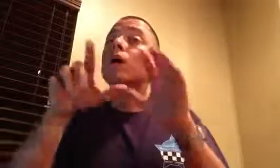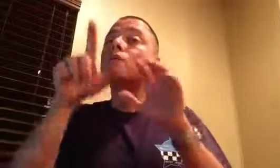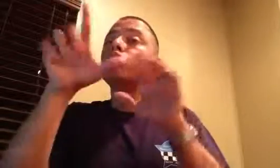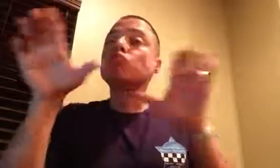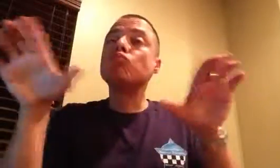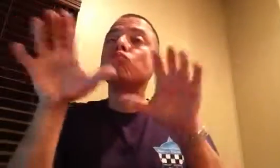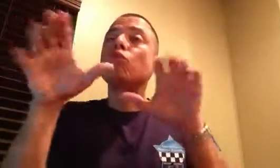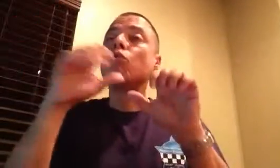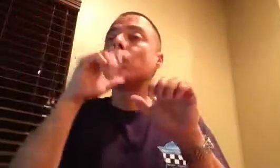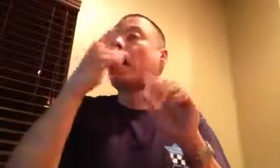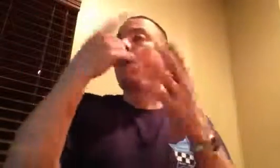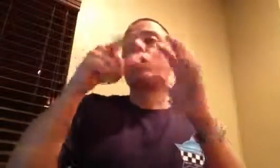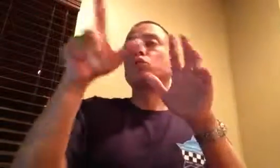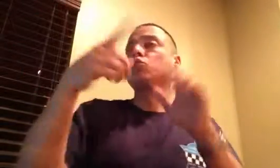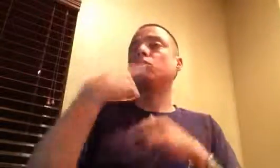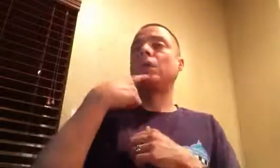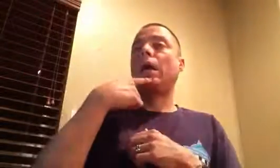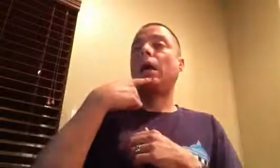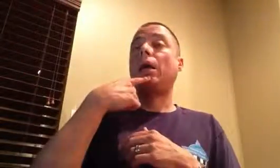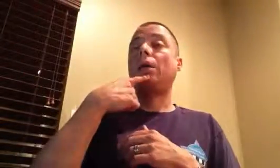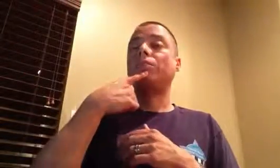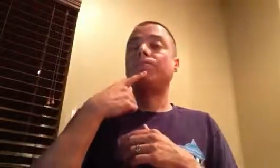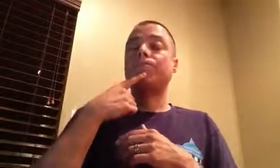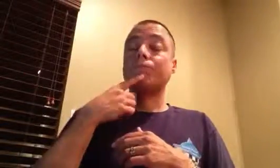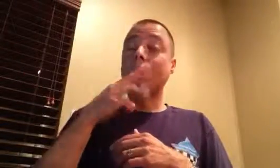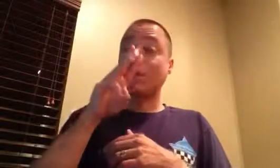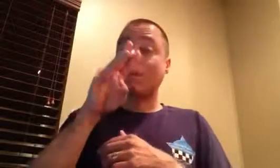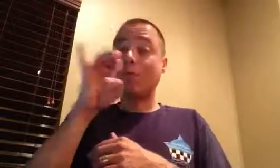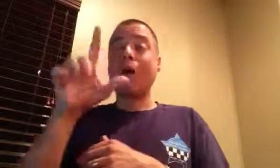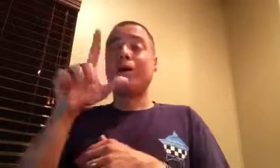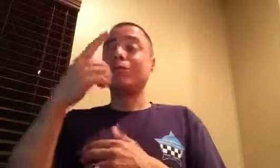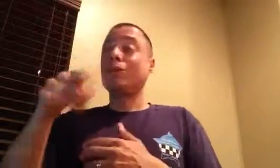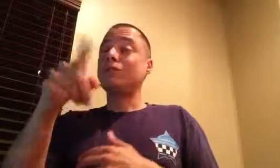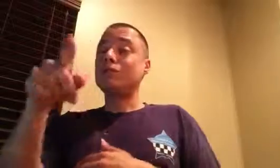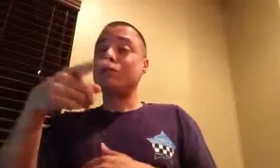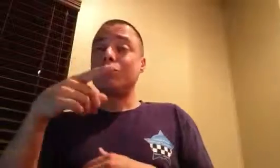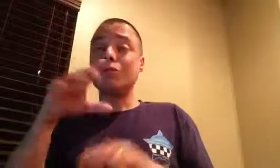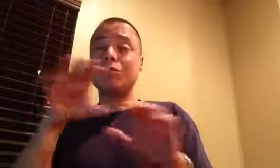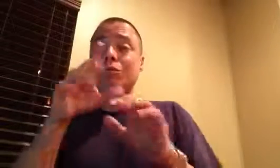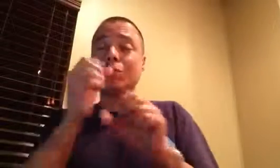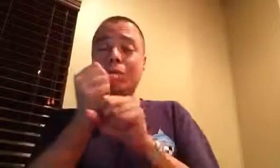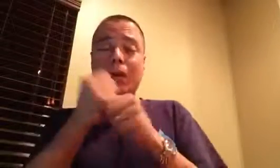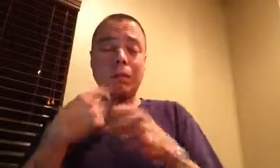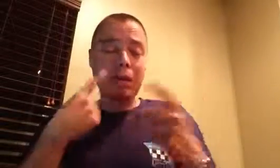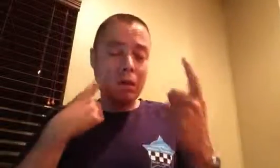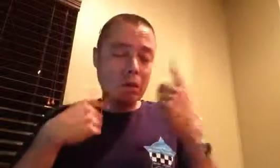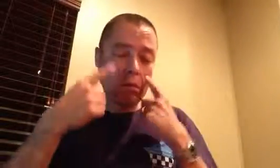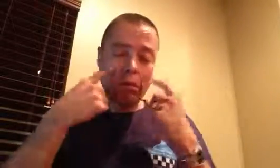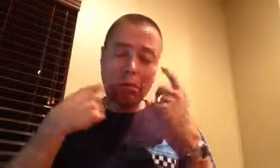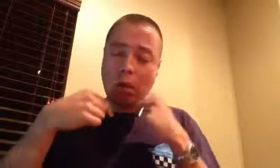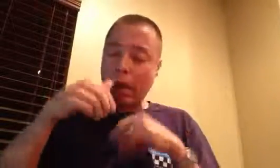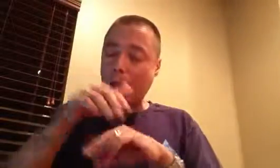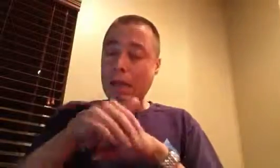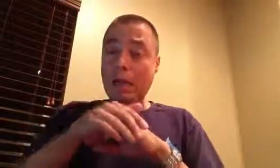Well, what you do makes me cry at night. You grown-ups say you love us. But I challenge